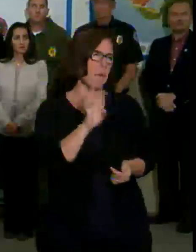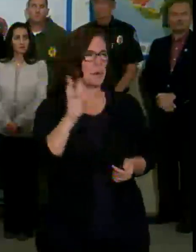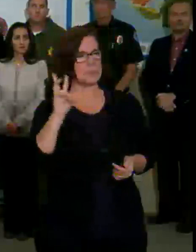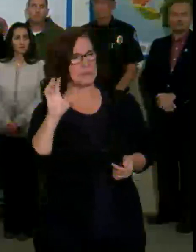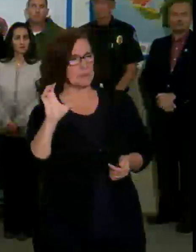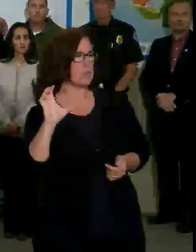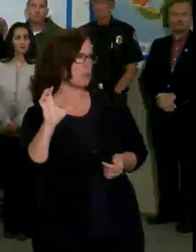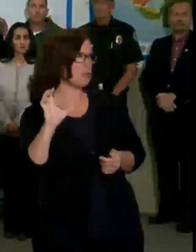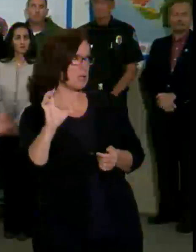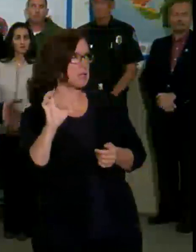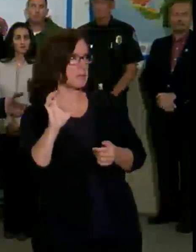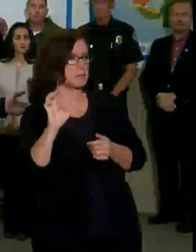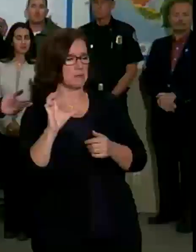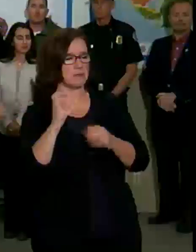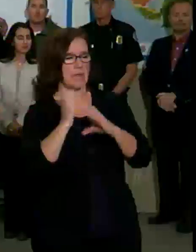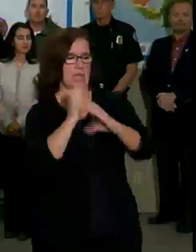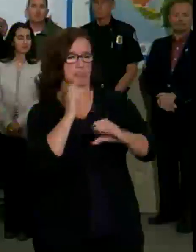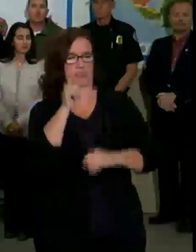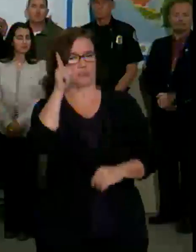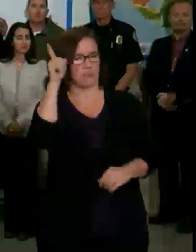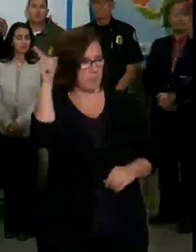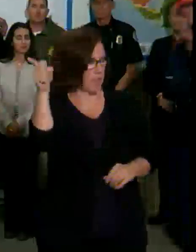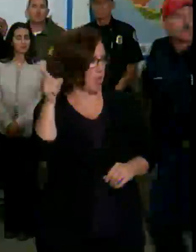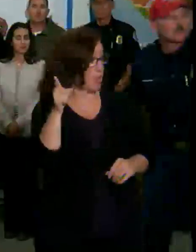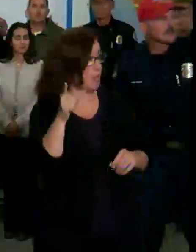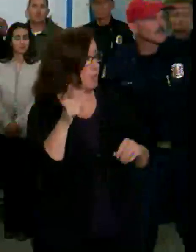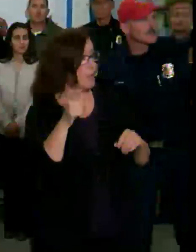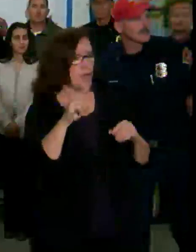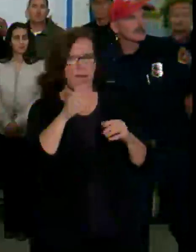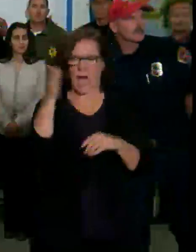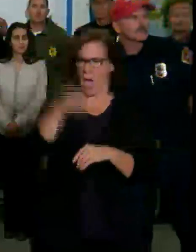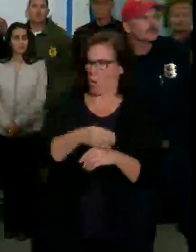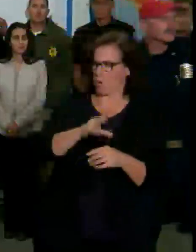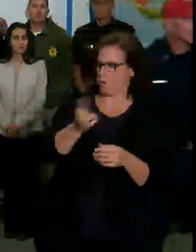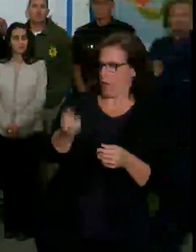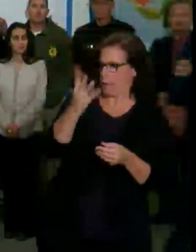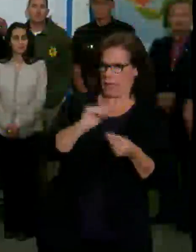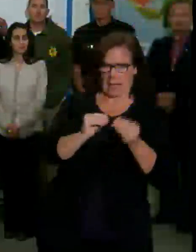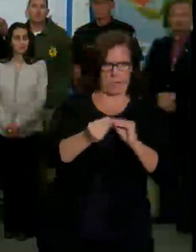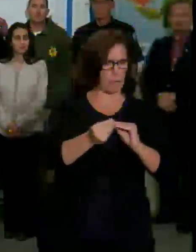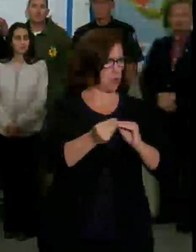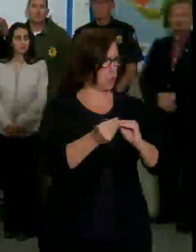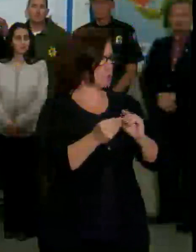On the incident, On the incident, yeah. I would have. We'll give you specifics. All right,